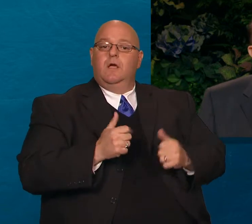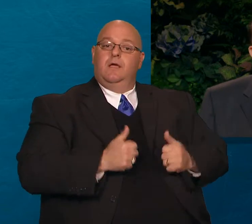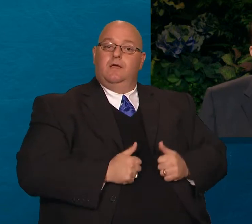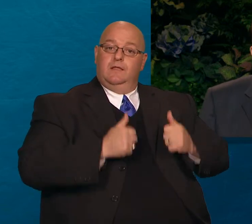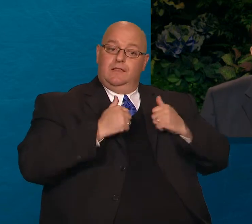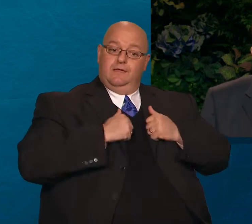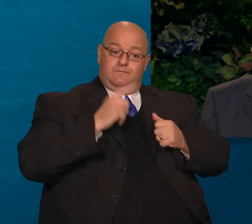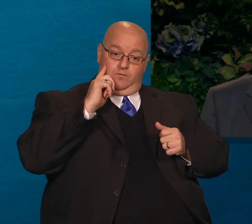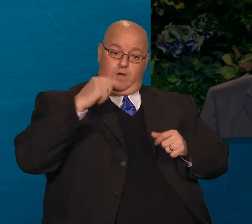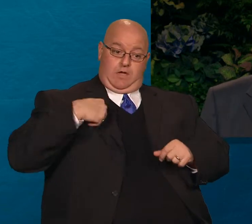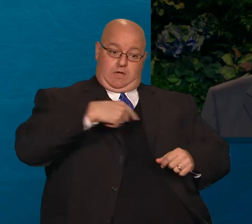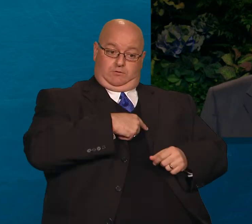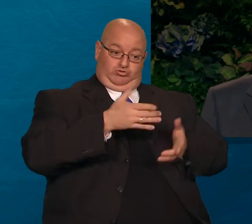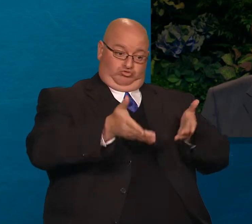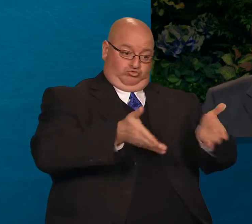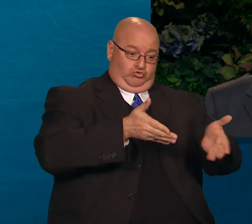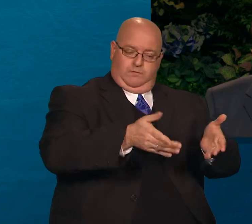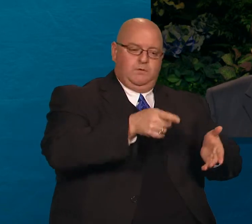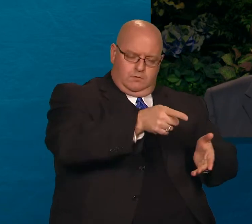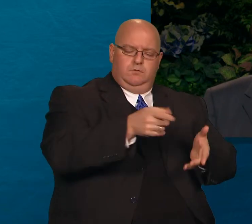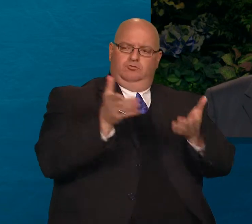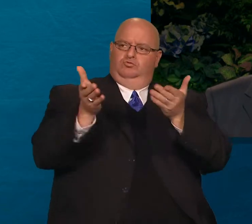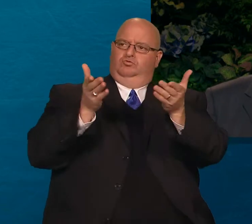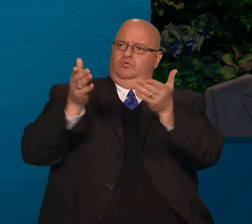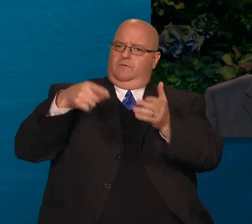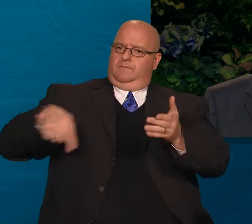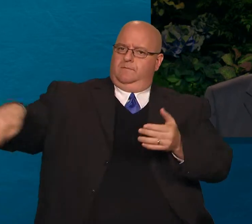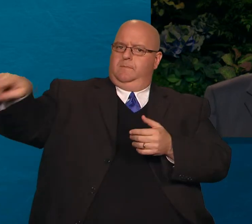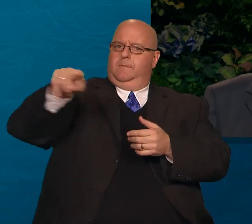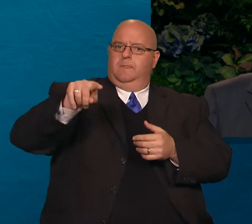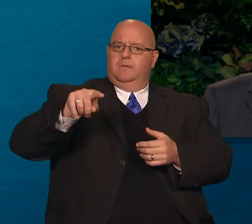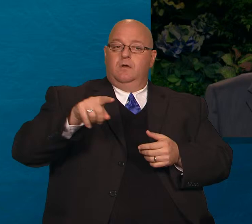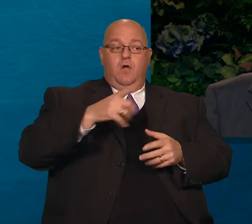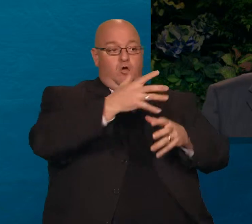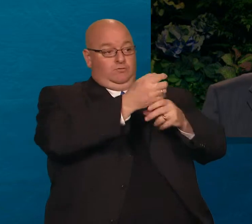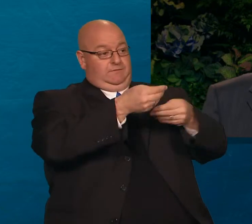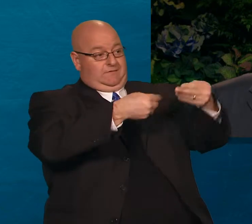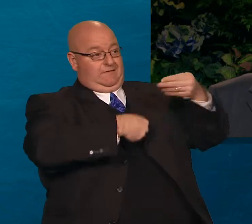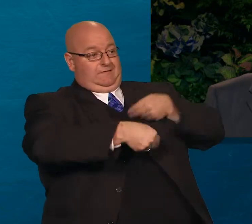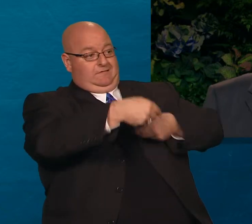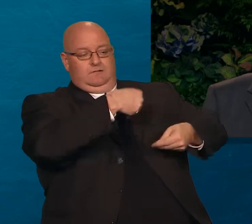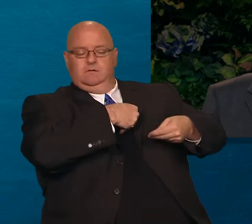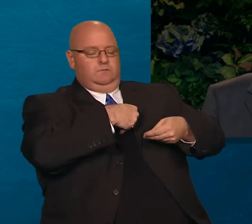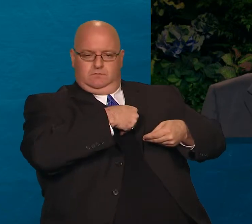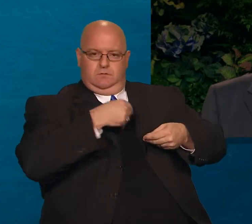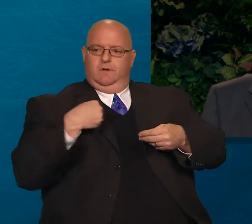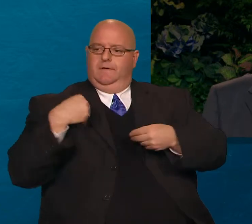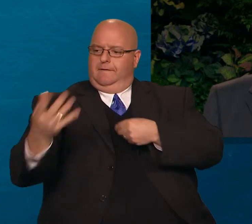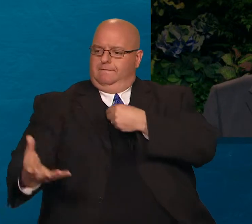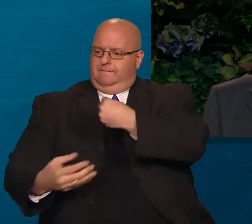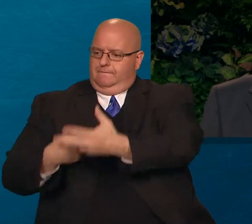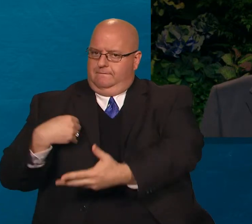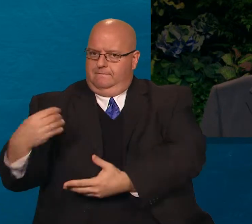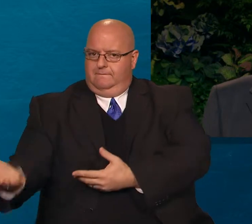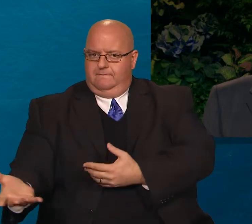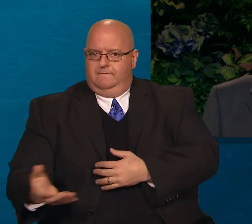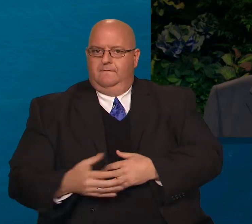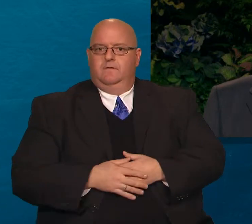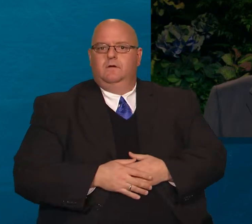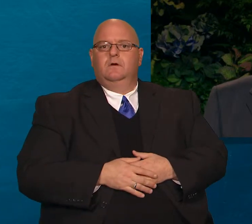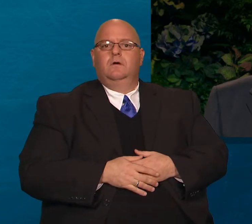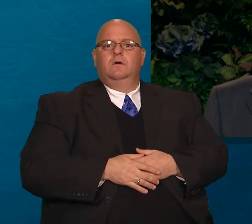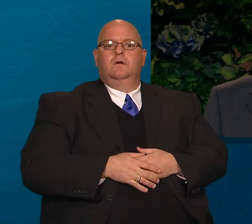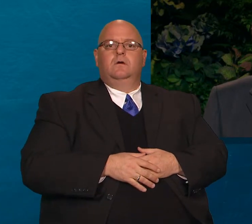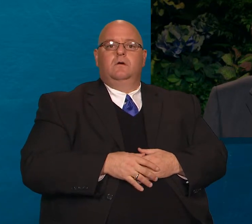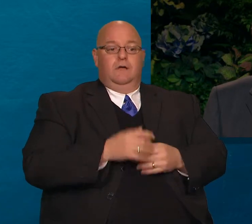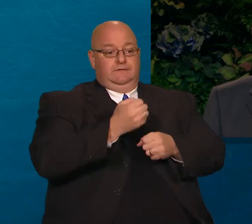be served, but to serve, not to receive, but to give, not